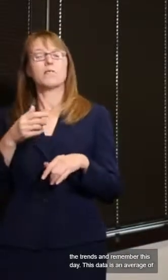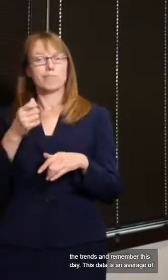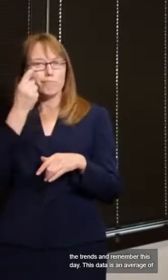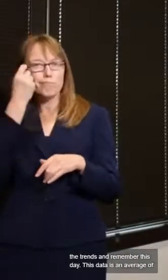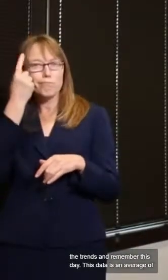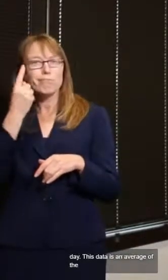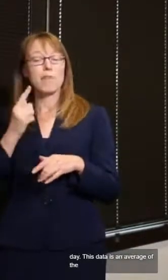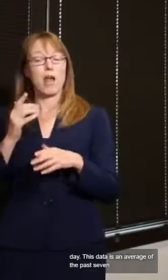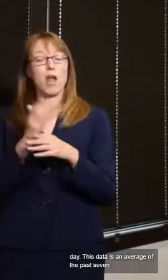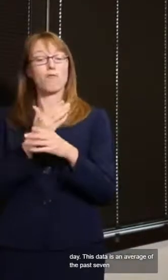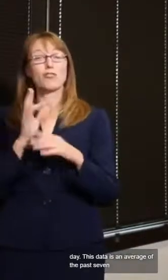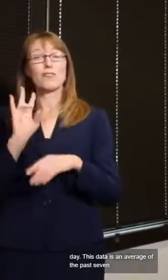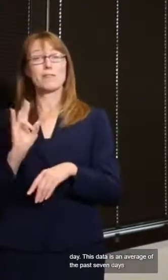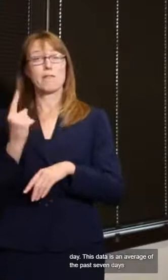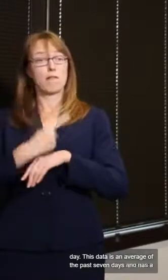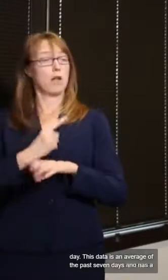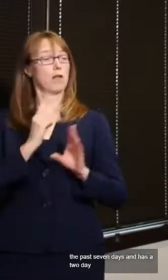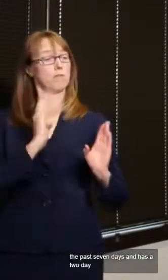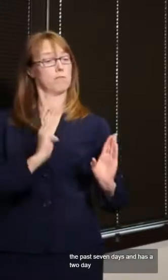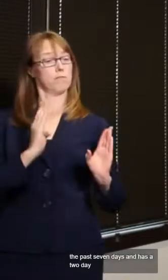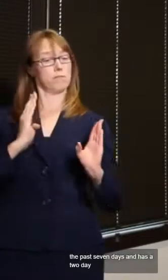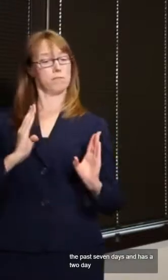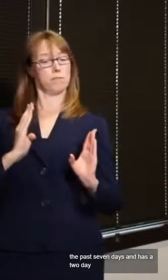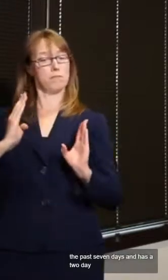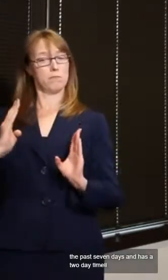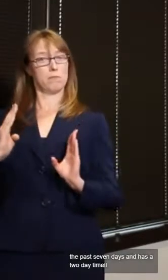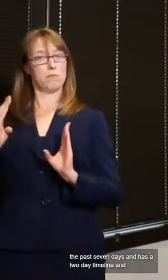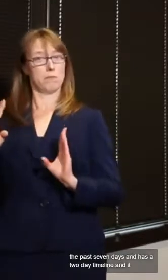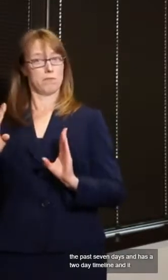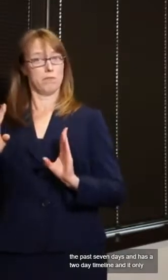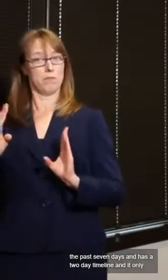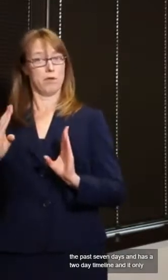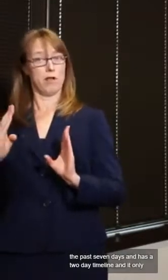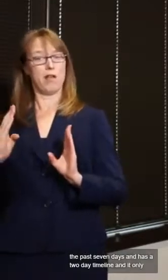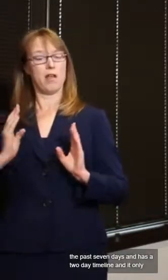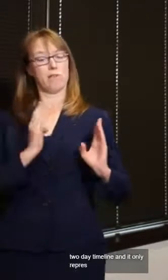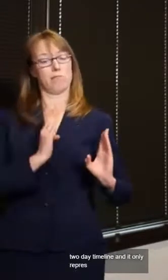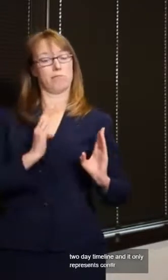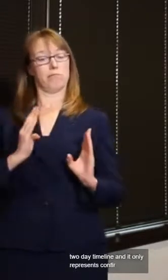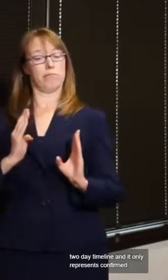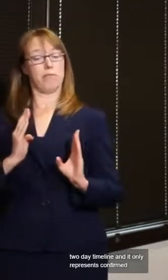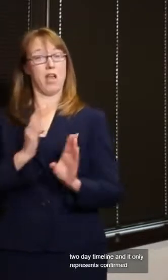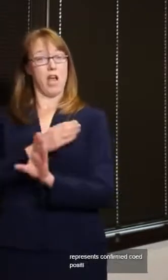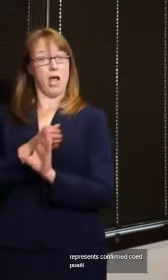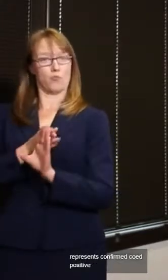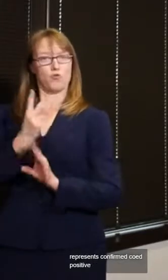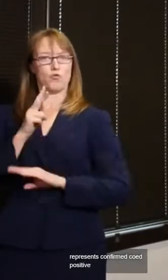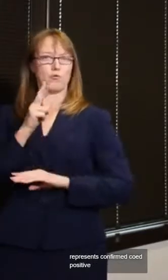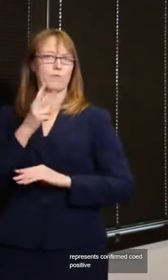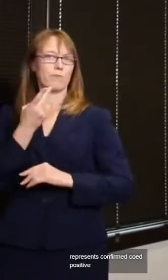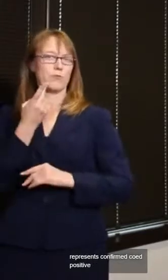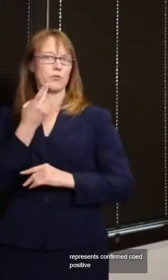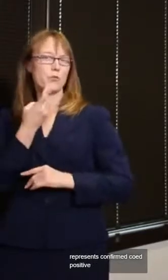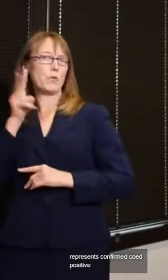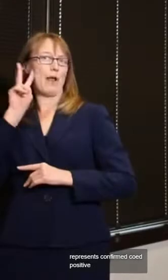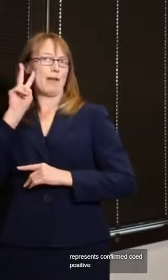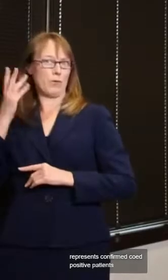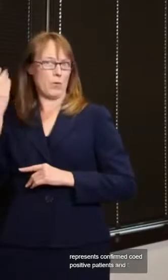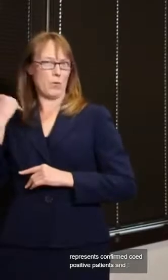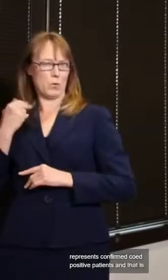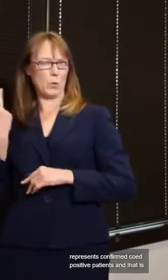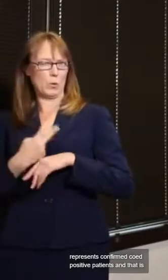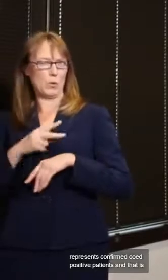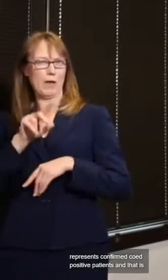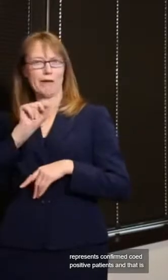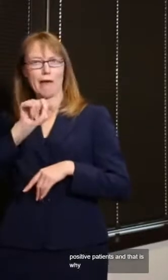of the past 7 days and has a 2-day time lag, and it only represents confirmed COVID positive patients, and